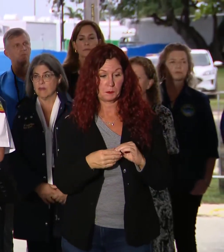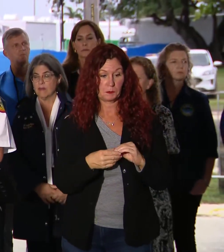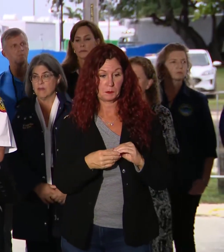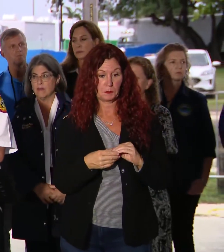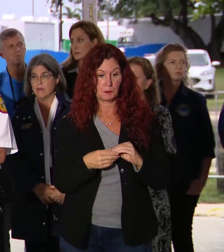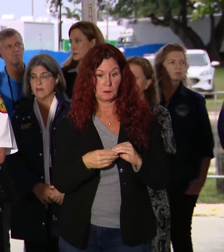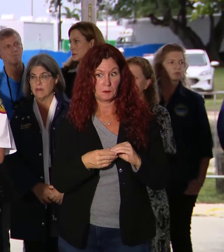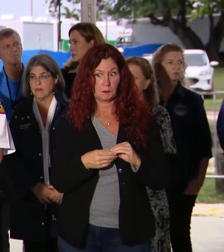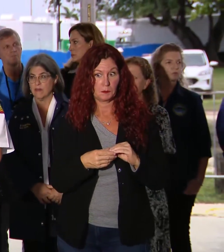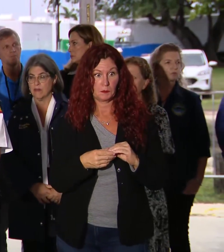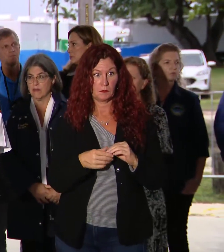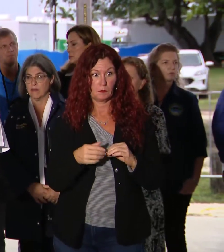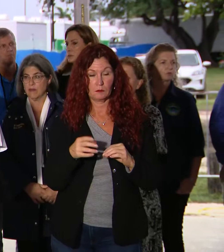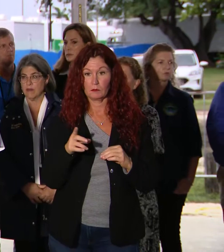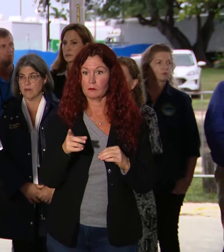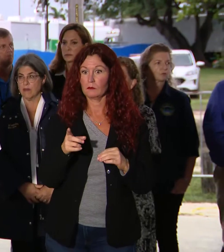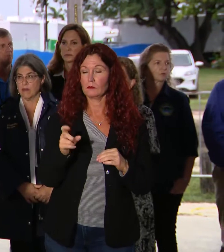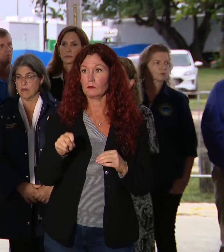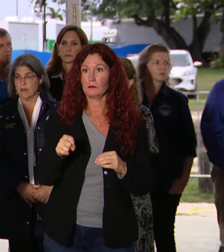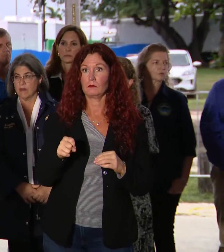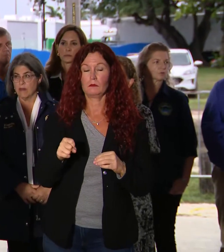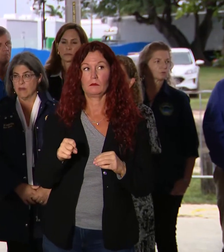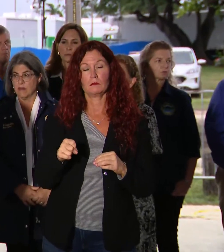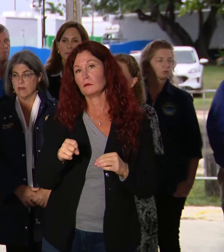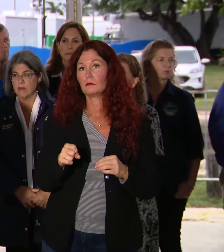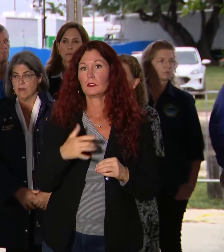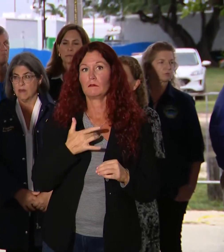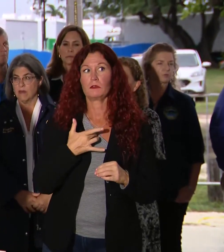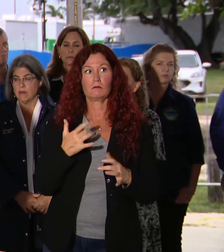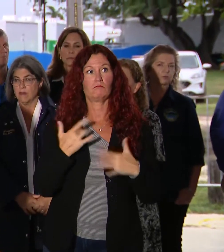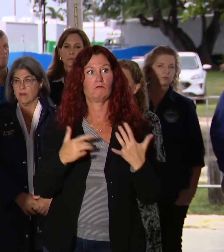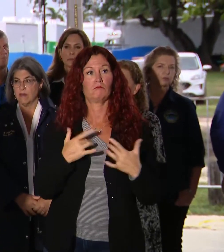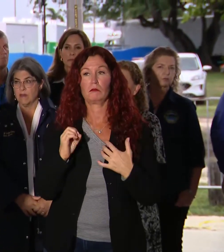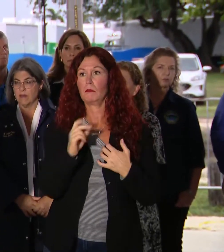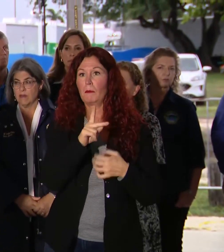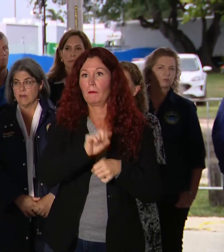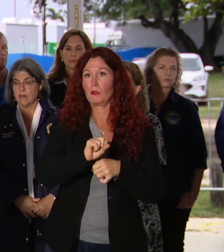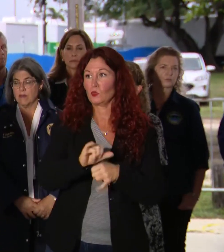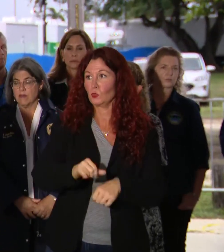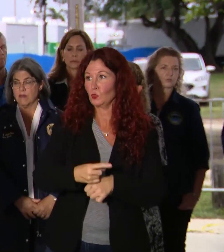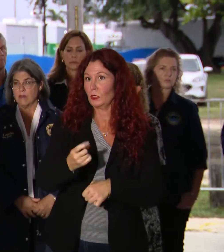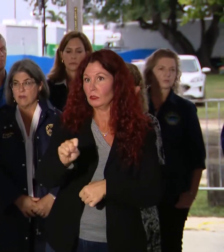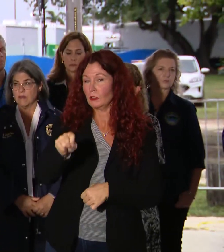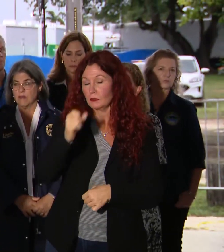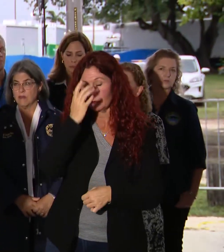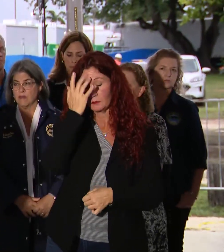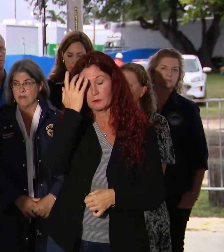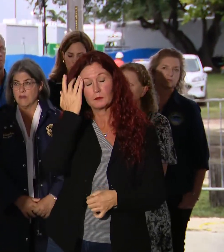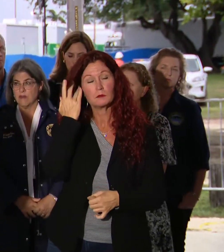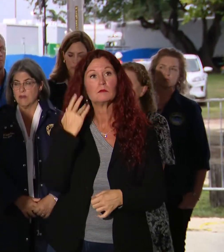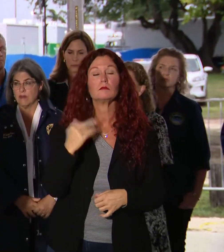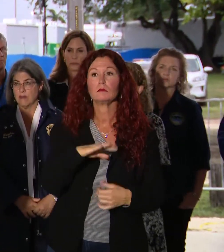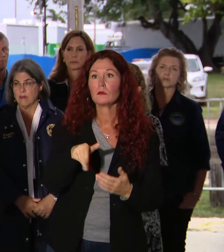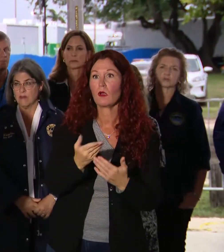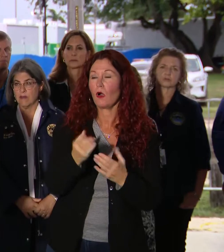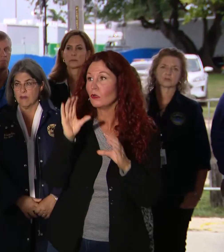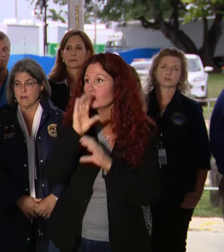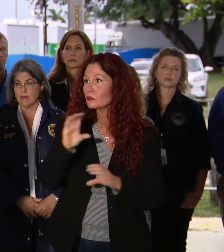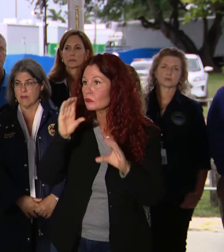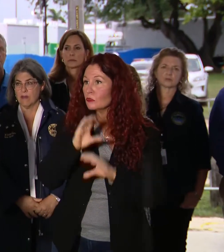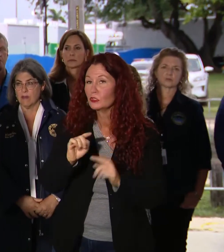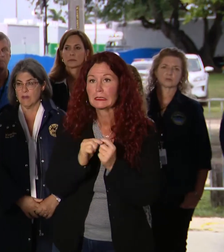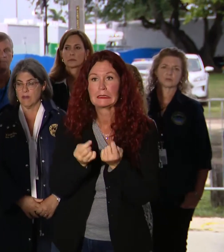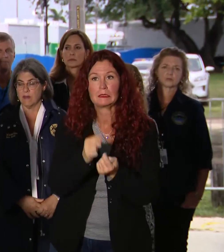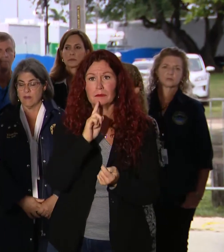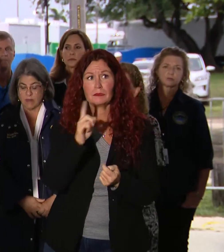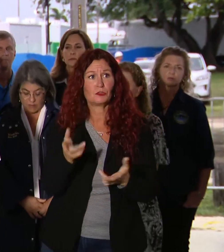spirits, definitely positive that we got to get back to work today. Again, everyone's committed 100% to this search and